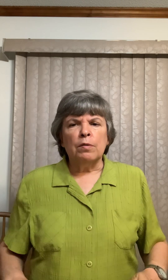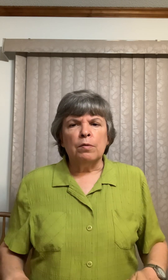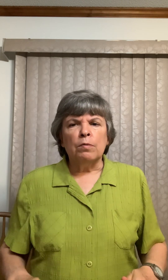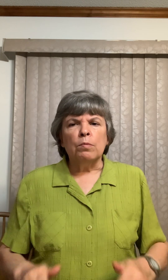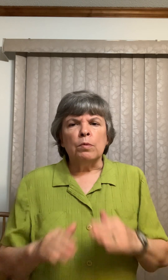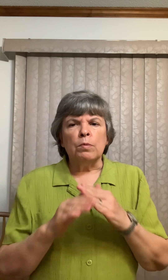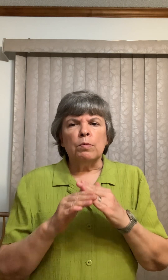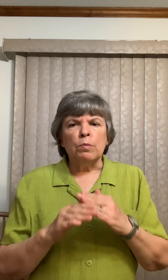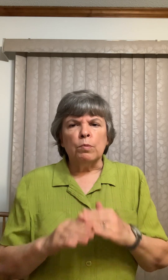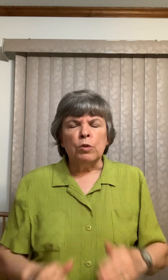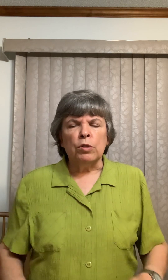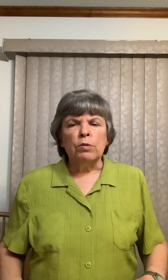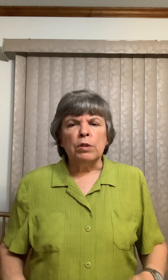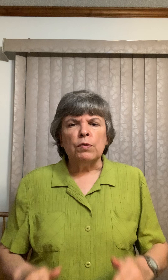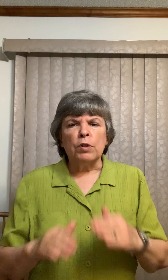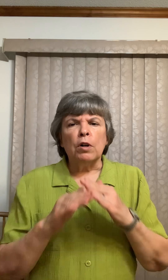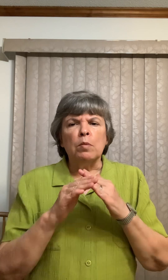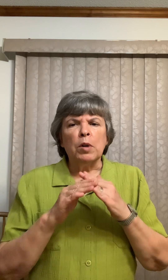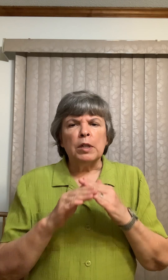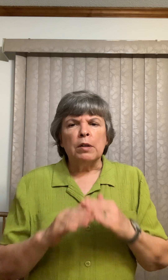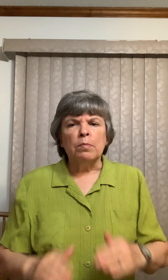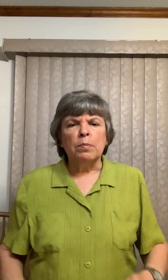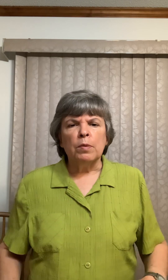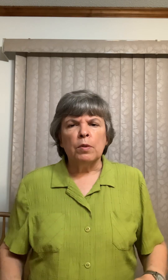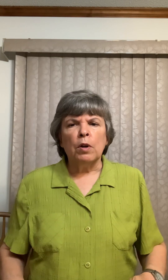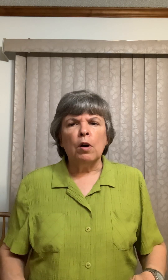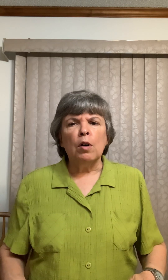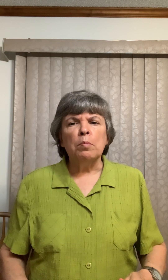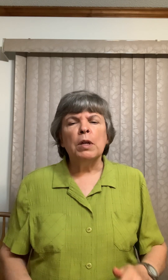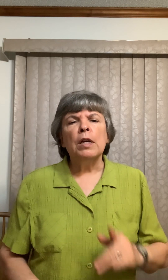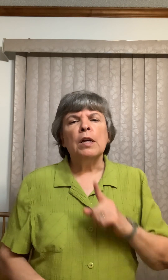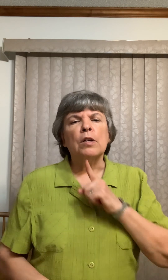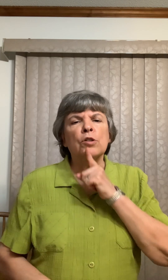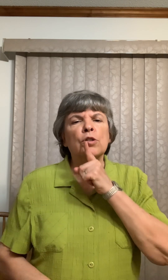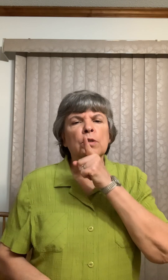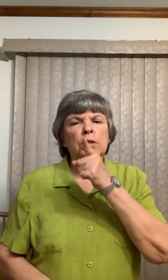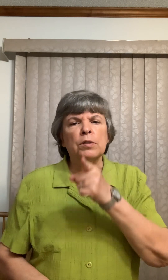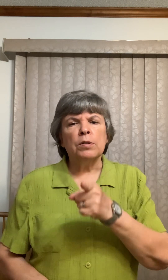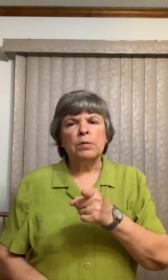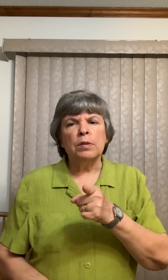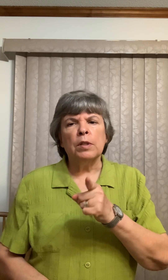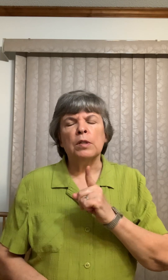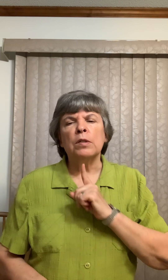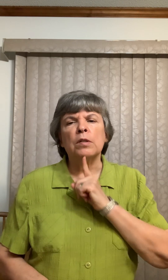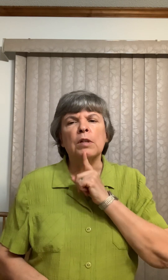we'll just do this for calm right now. Calm assurance. This is like